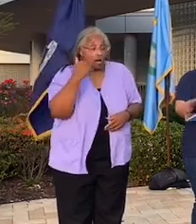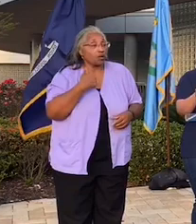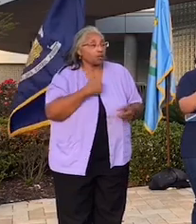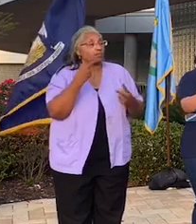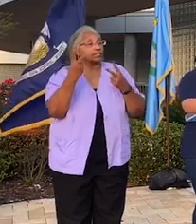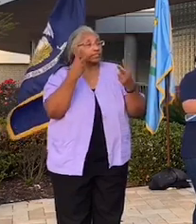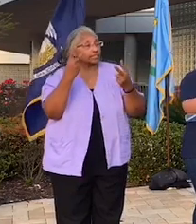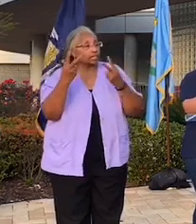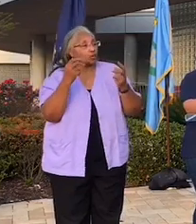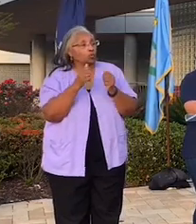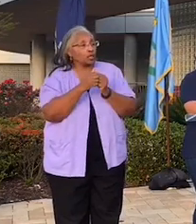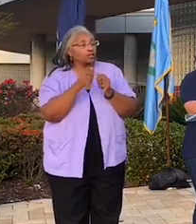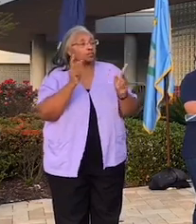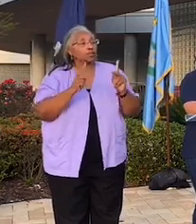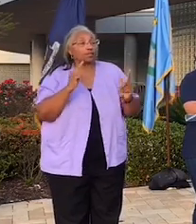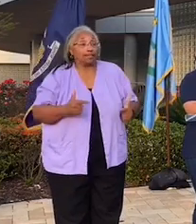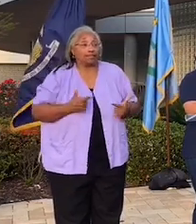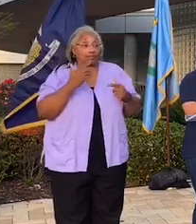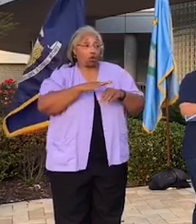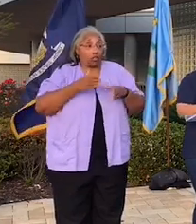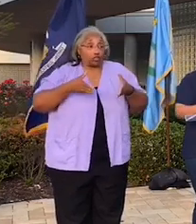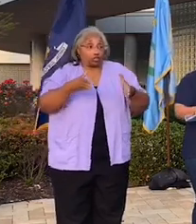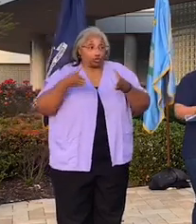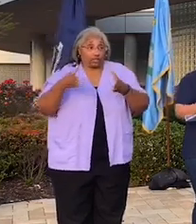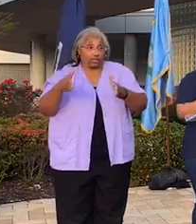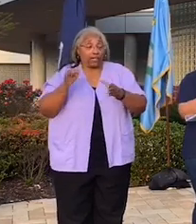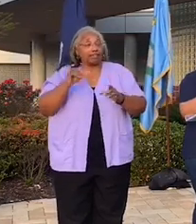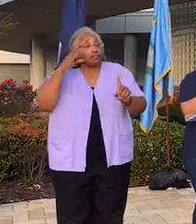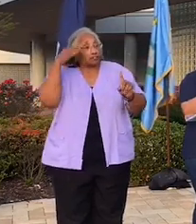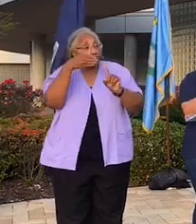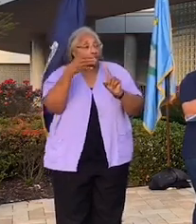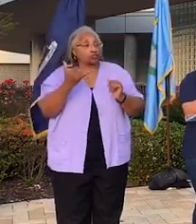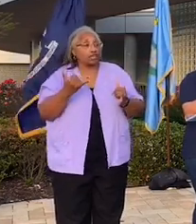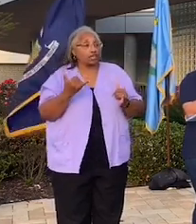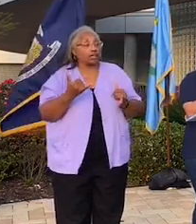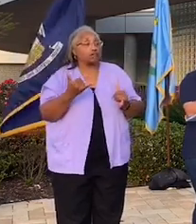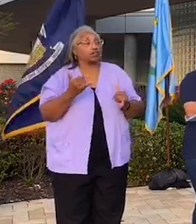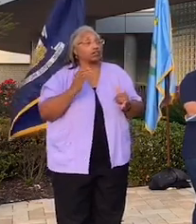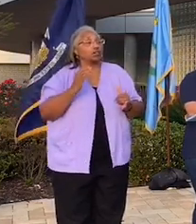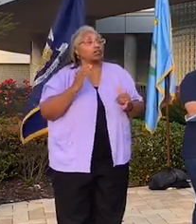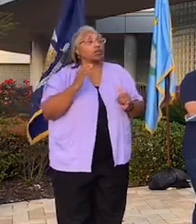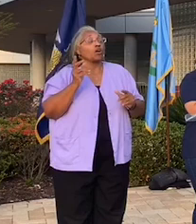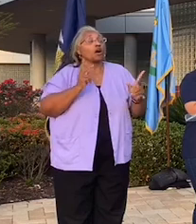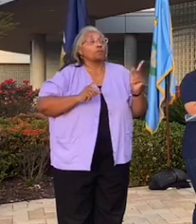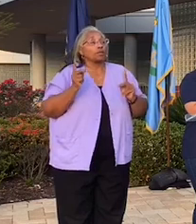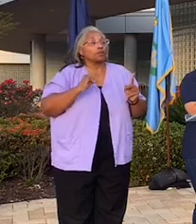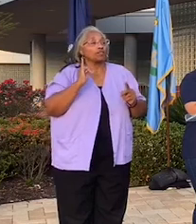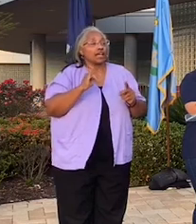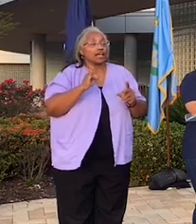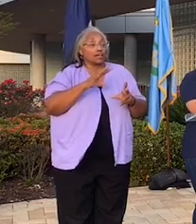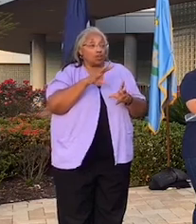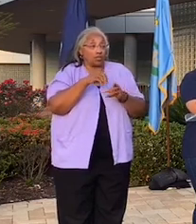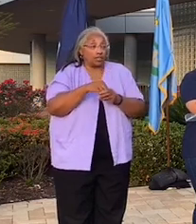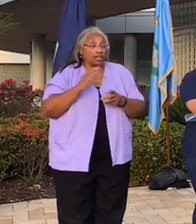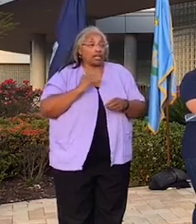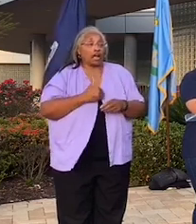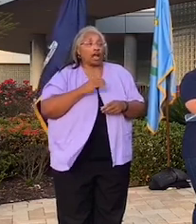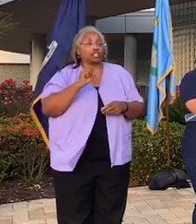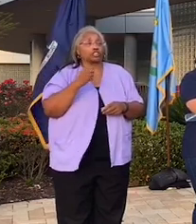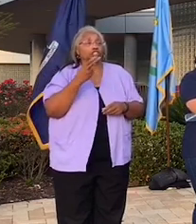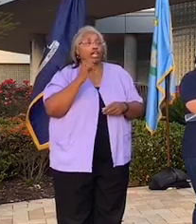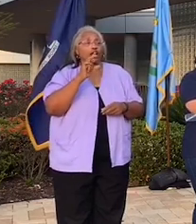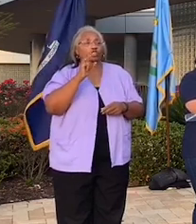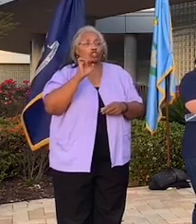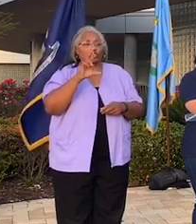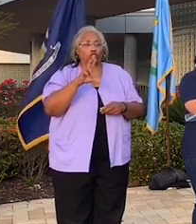to our street homeless. That's the focus right now. Our homeless individuals that are in our shelters, really doing